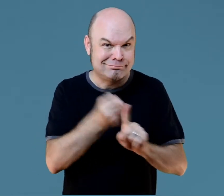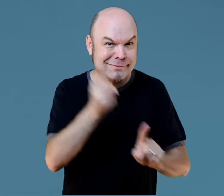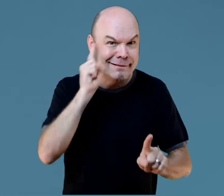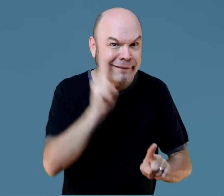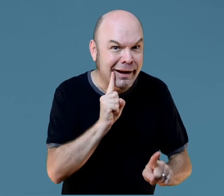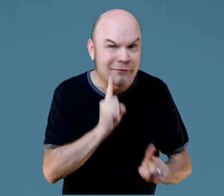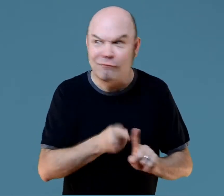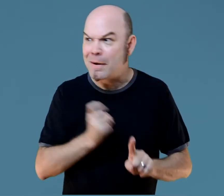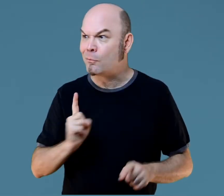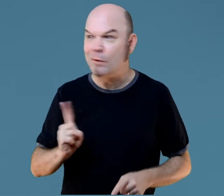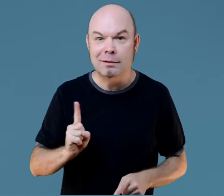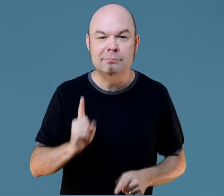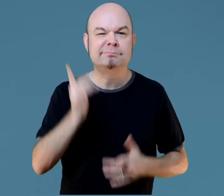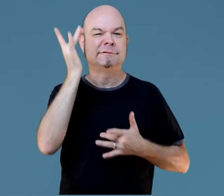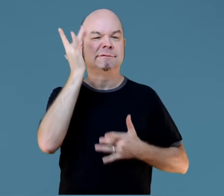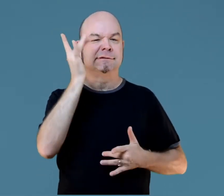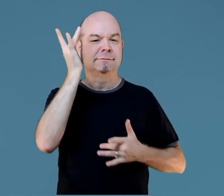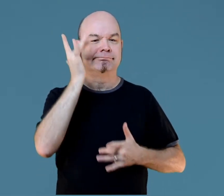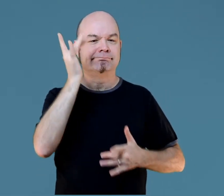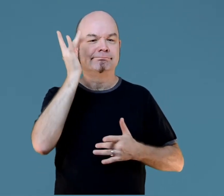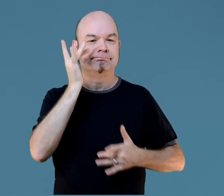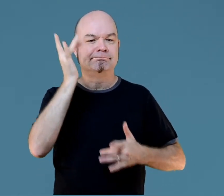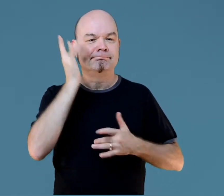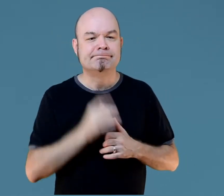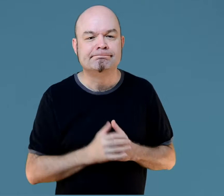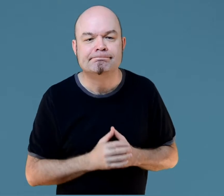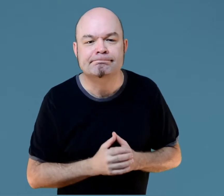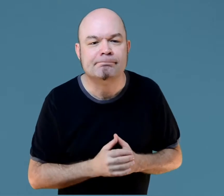Most people become deaf through sicknesses